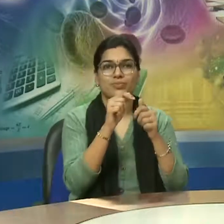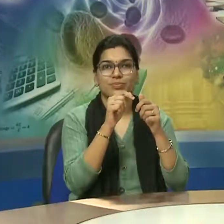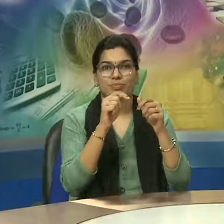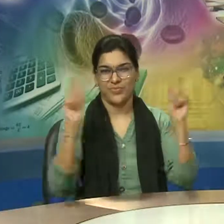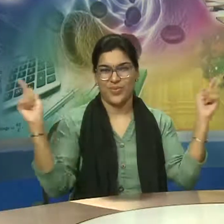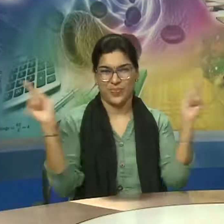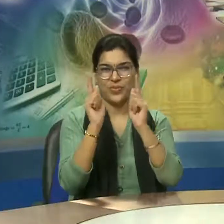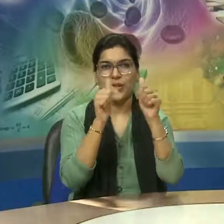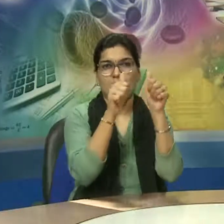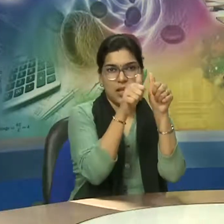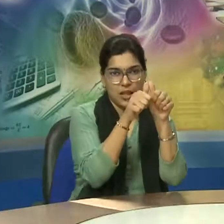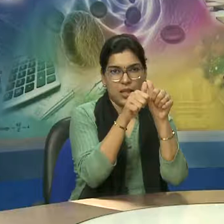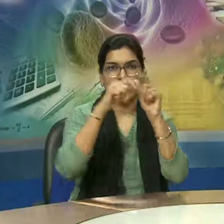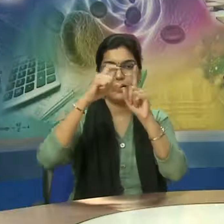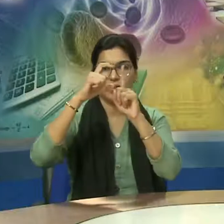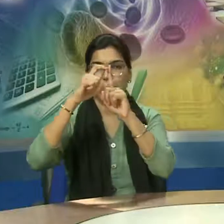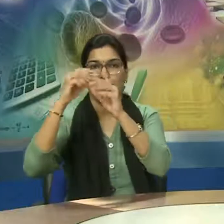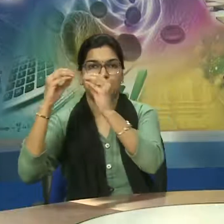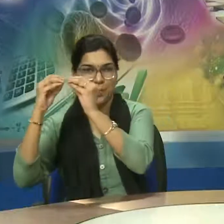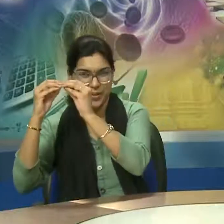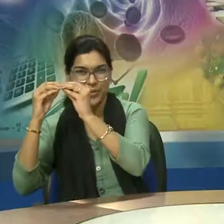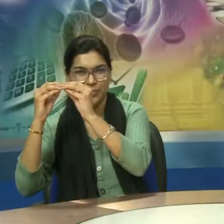Atithi Devo Bhava